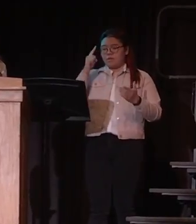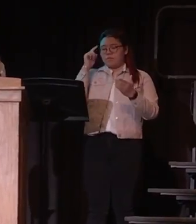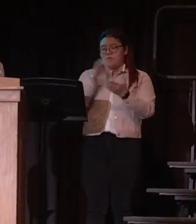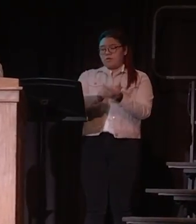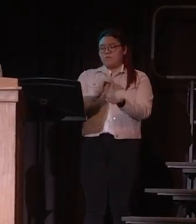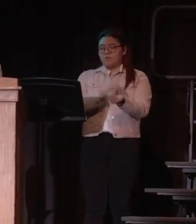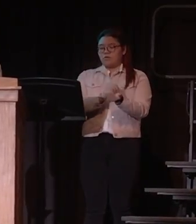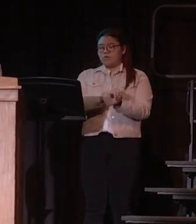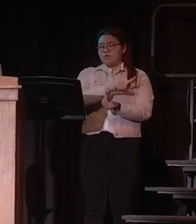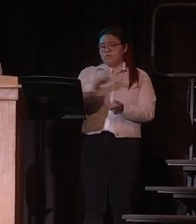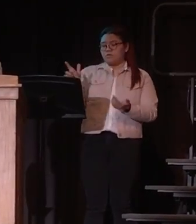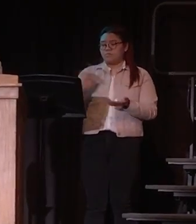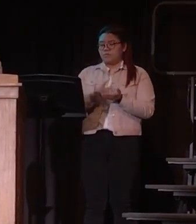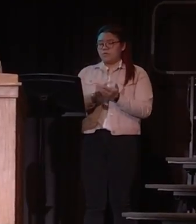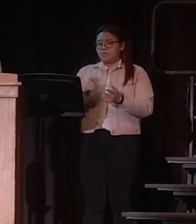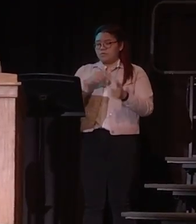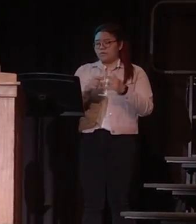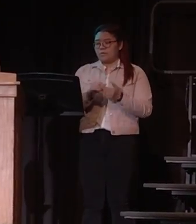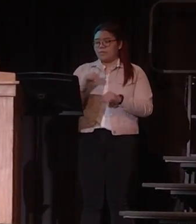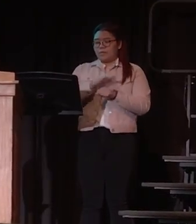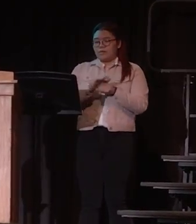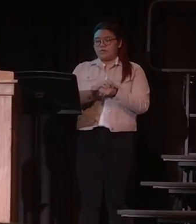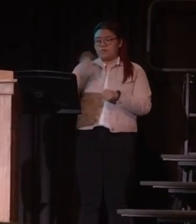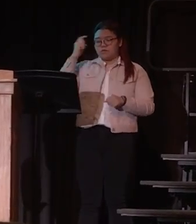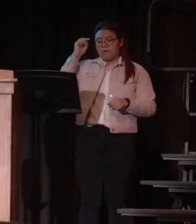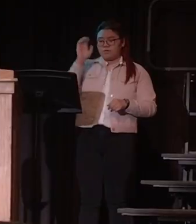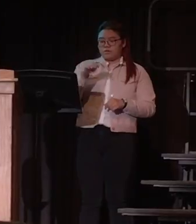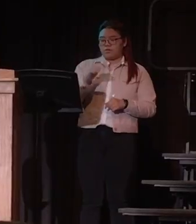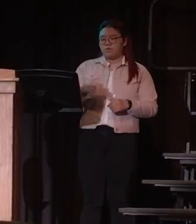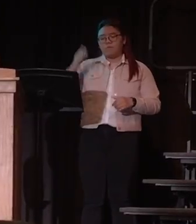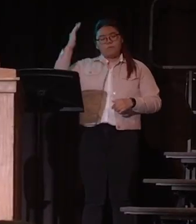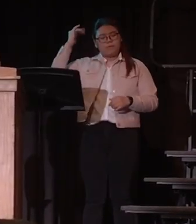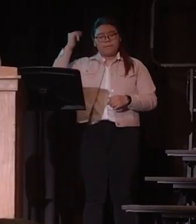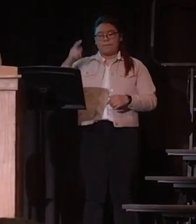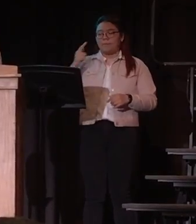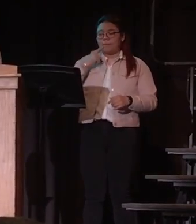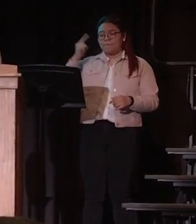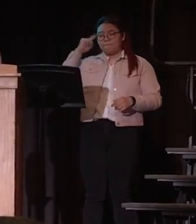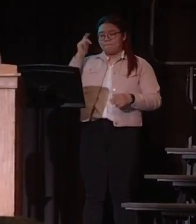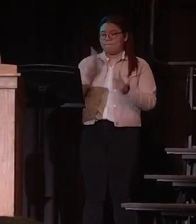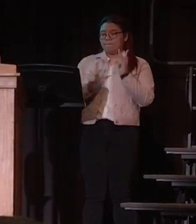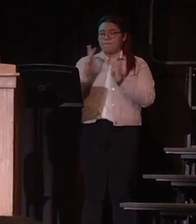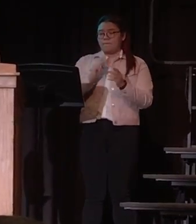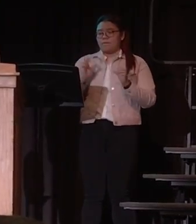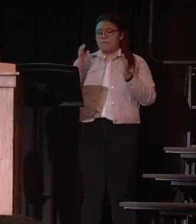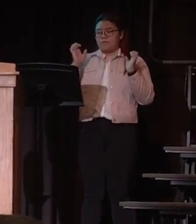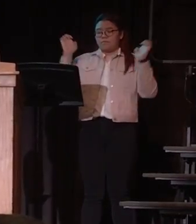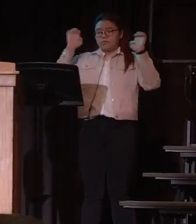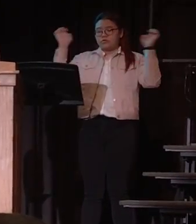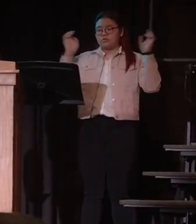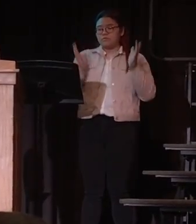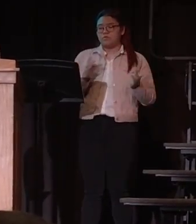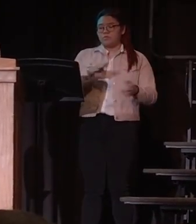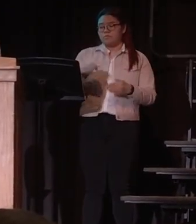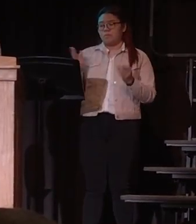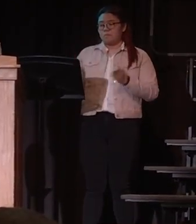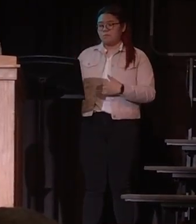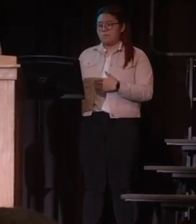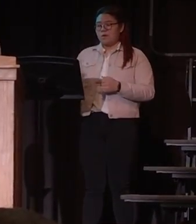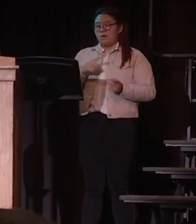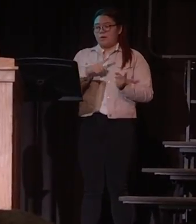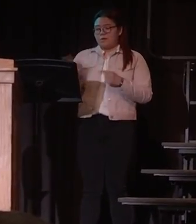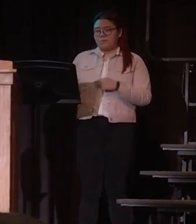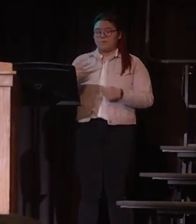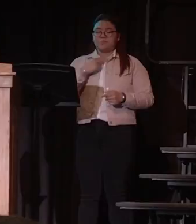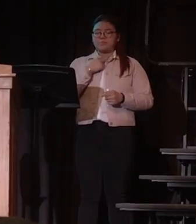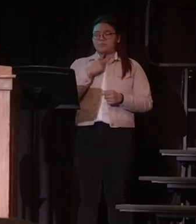people, so learning about these different types of hearing loss inspired me to pursue a career path where I could actively help them.